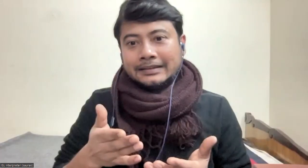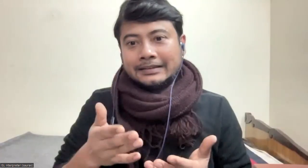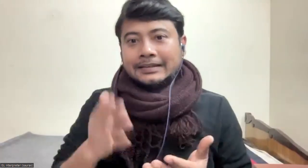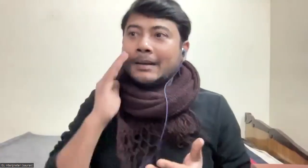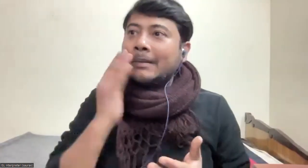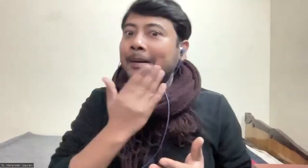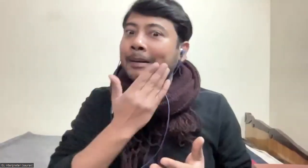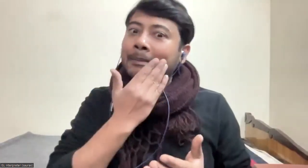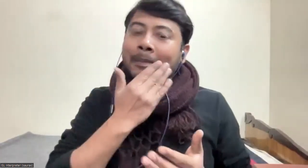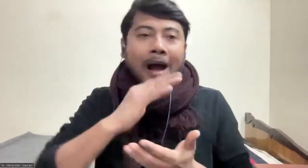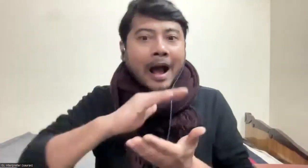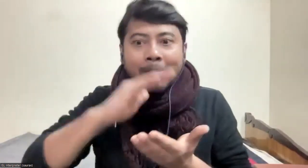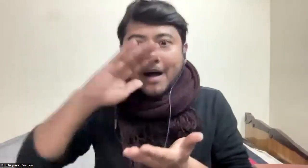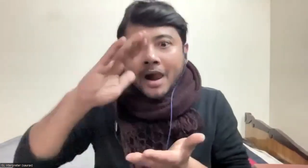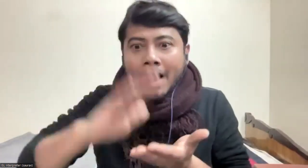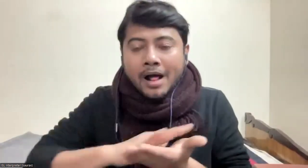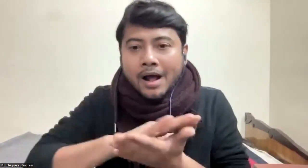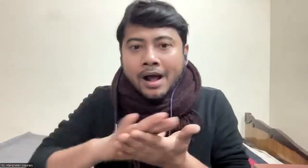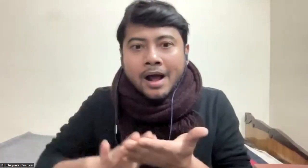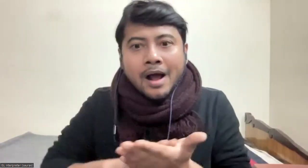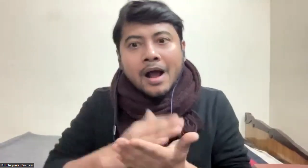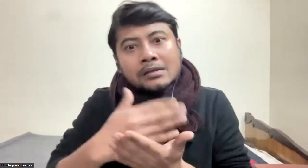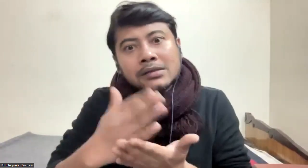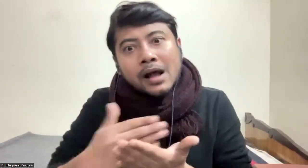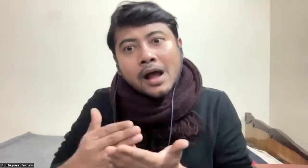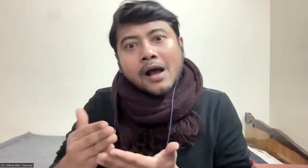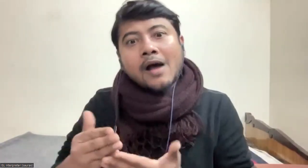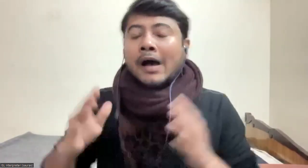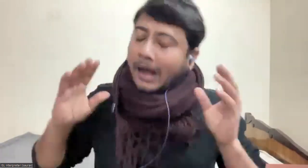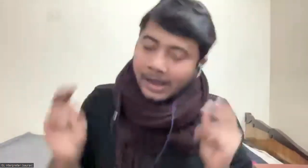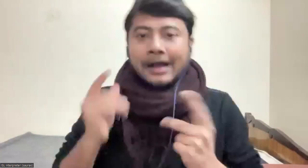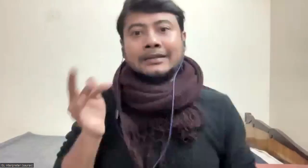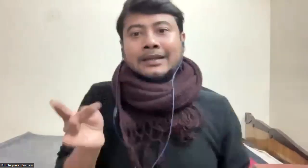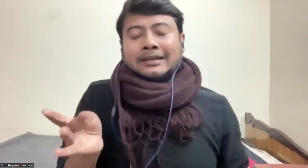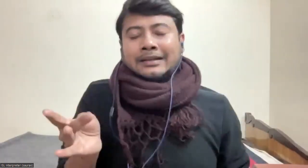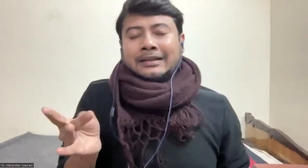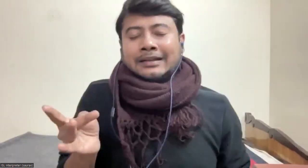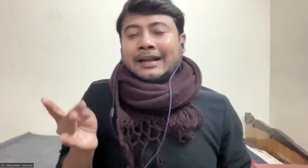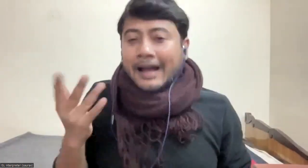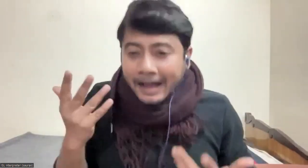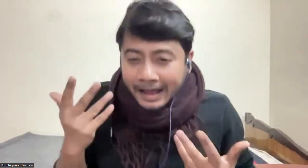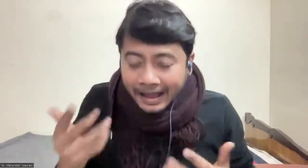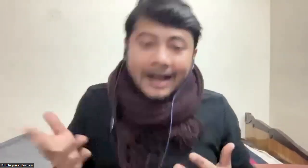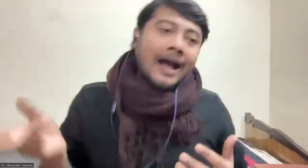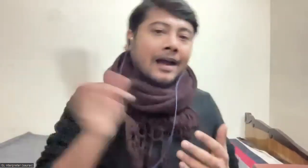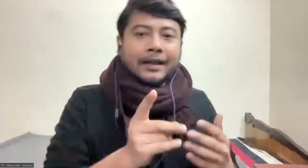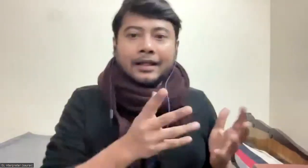wrong thought. That does not happen. Because if you are doing sinful